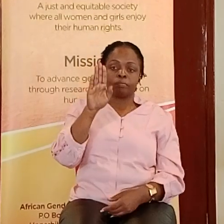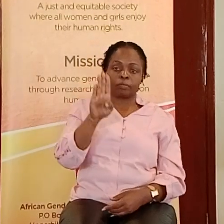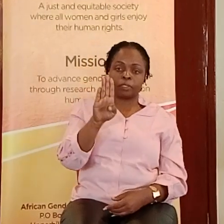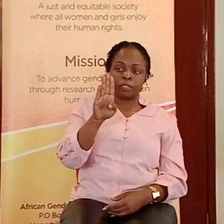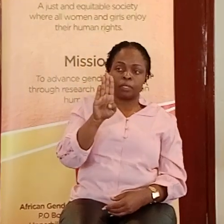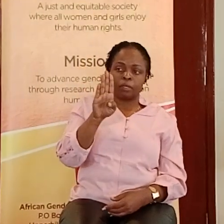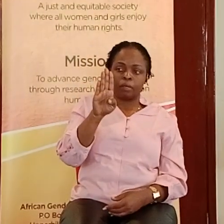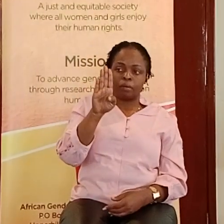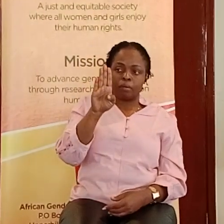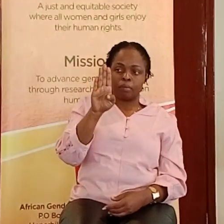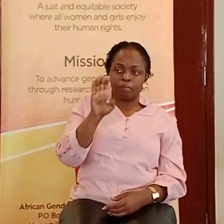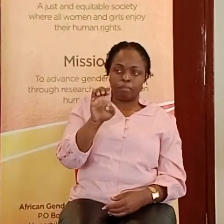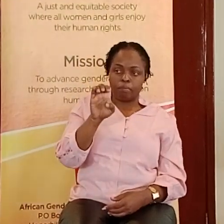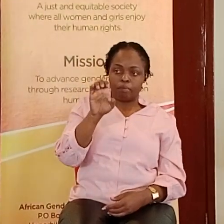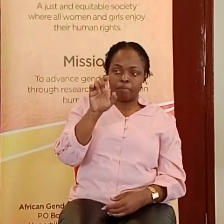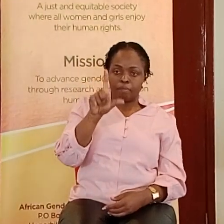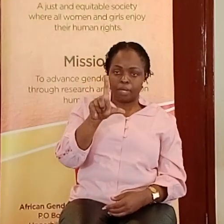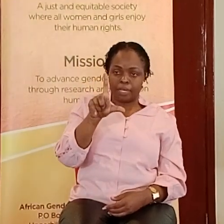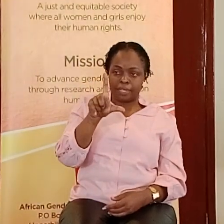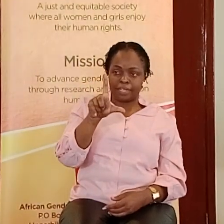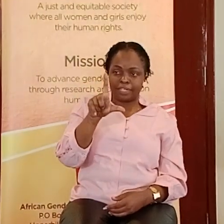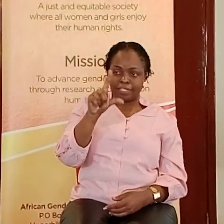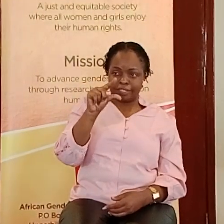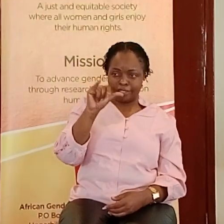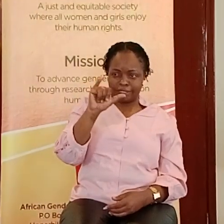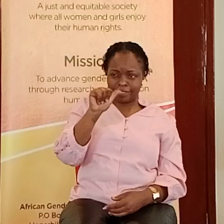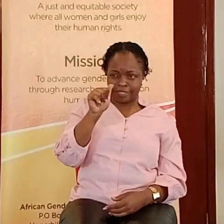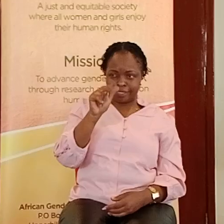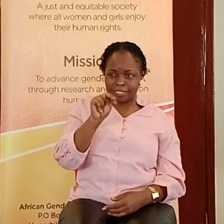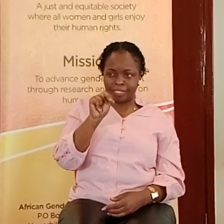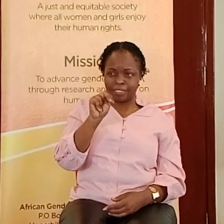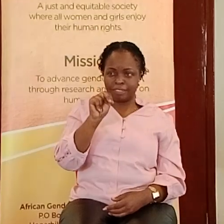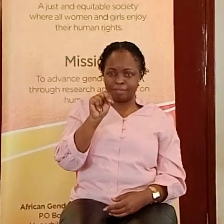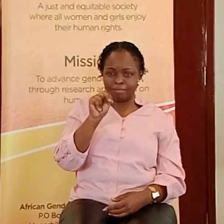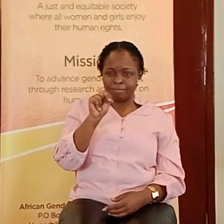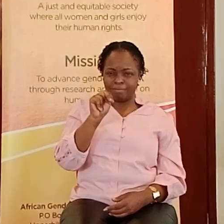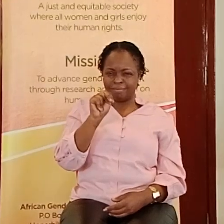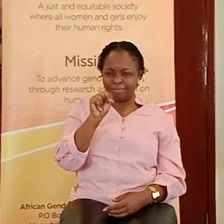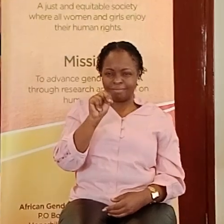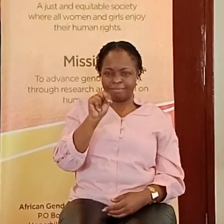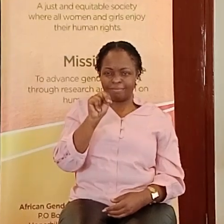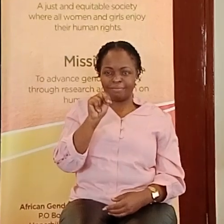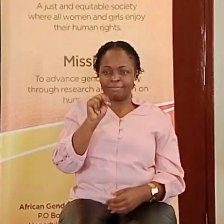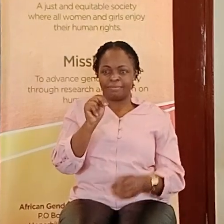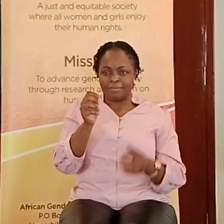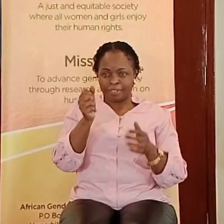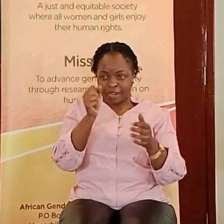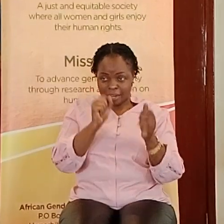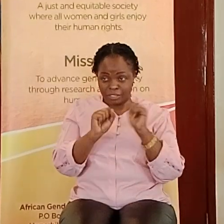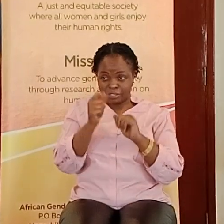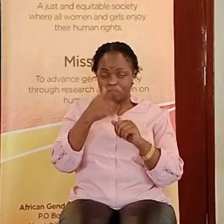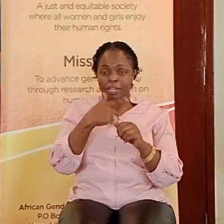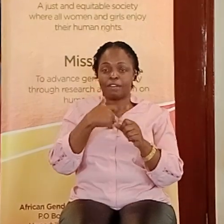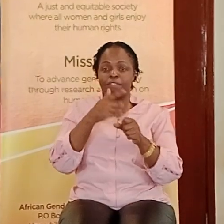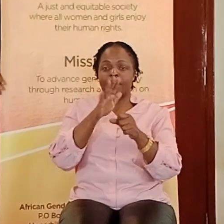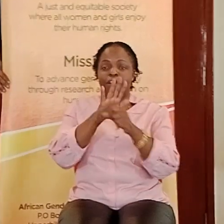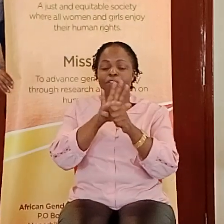Beijing platform, and we've noted that under climate change and environment, there's so much that needs to be done